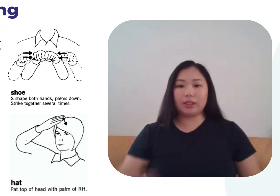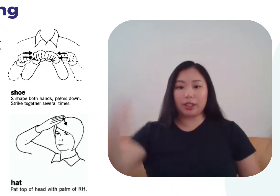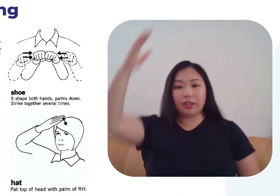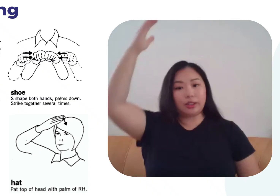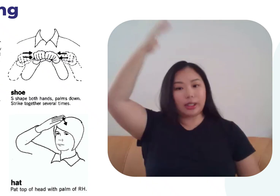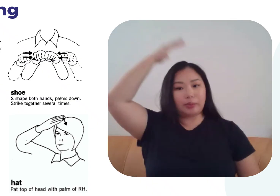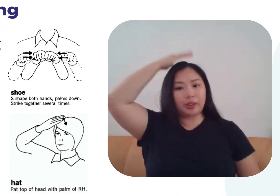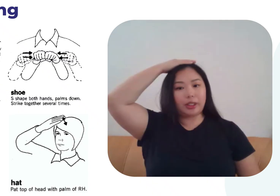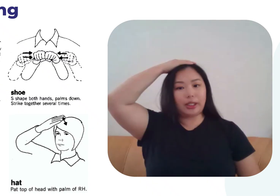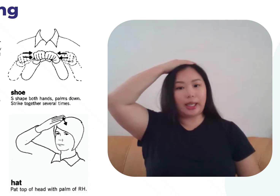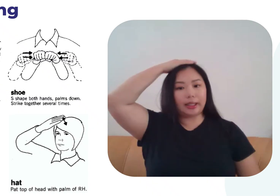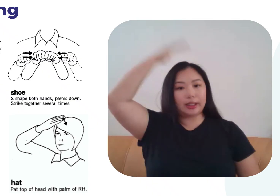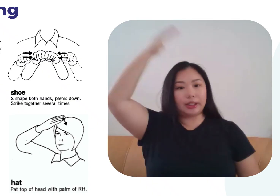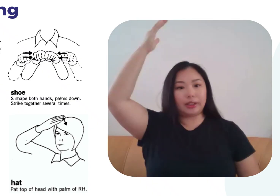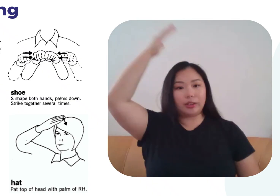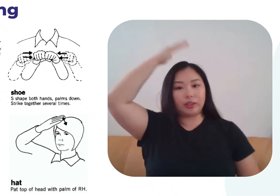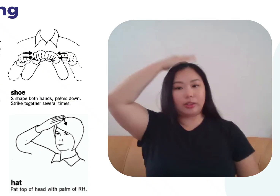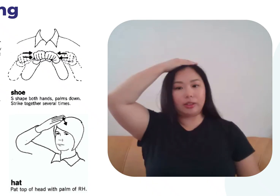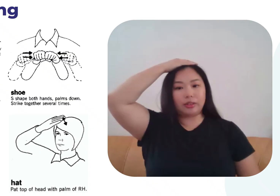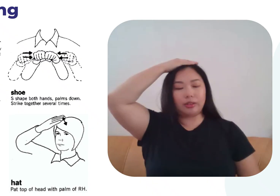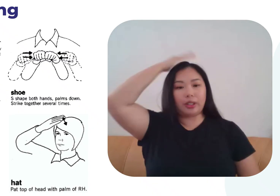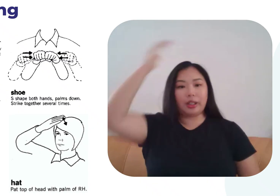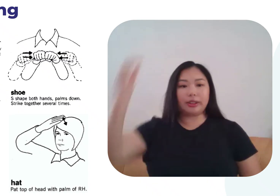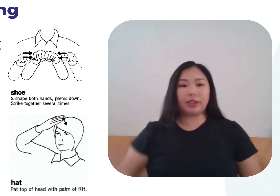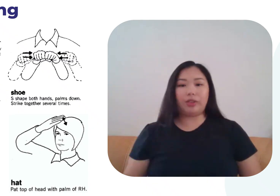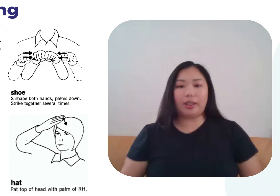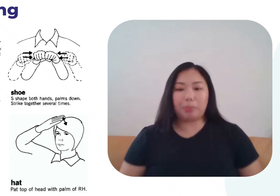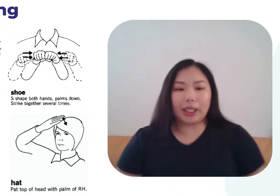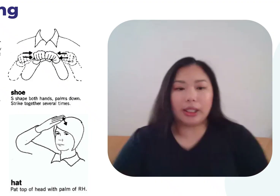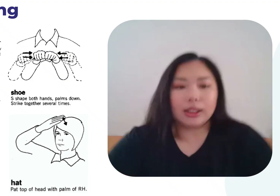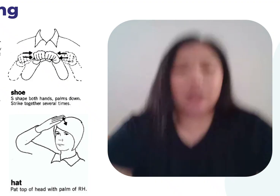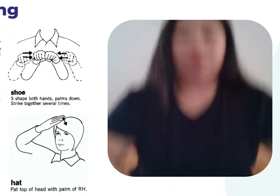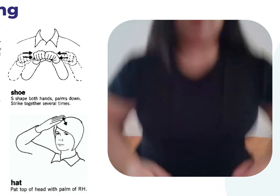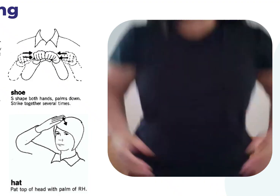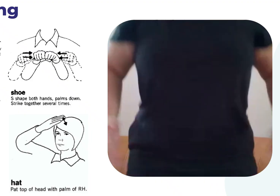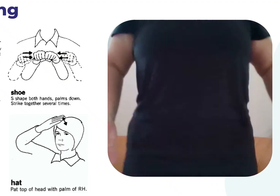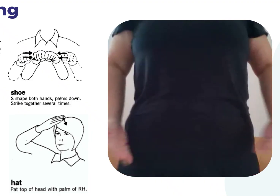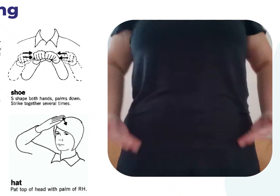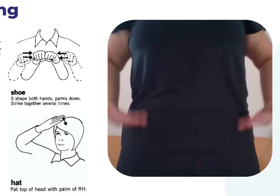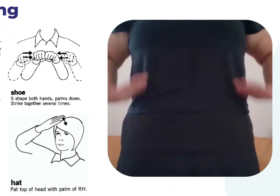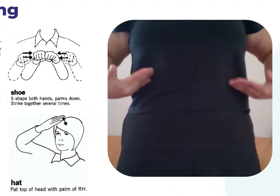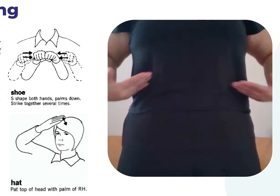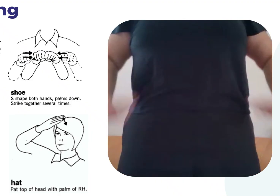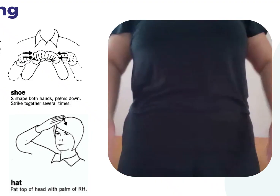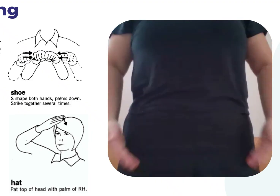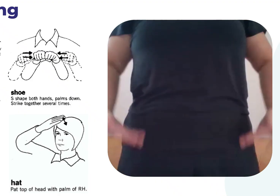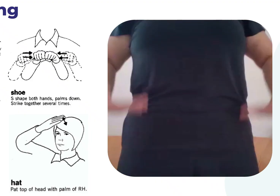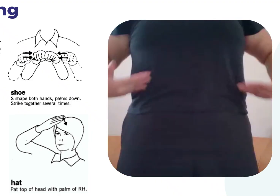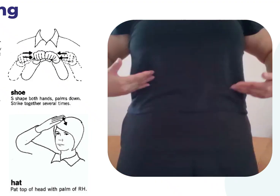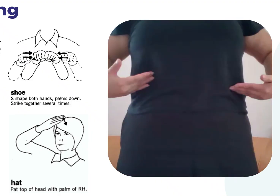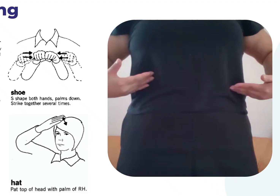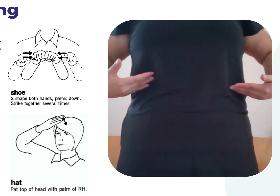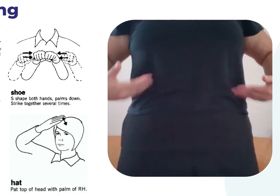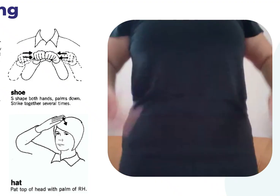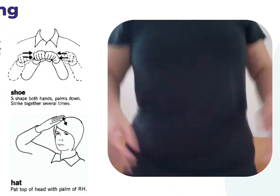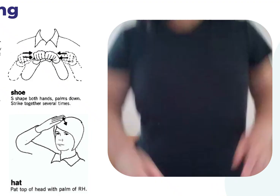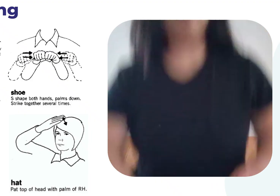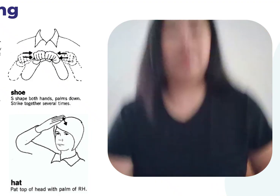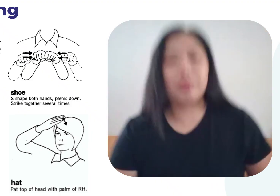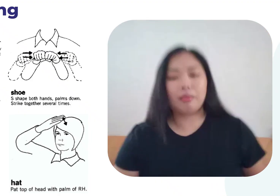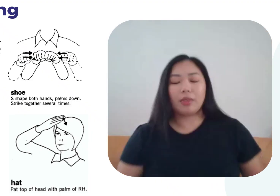Hat, you tap your head, hat. So we have pants, you brush upwards at your hips,